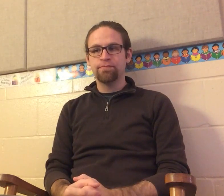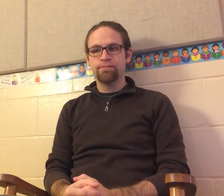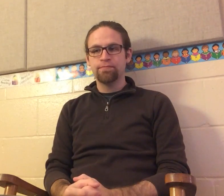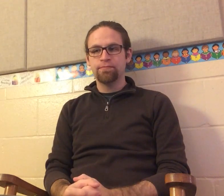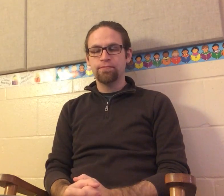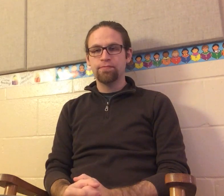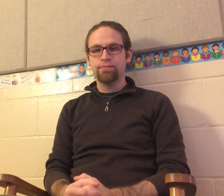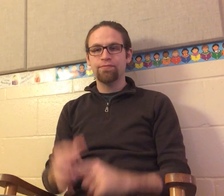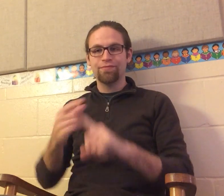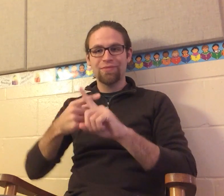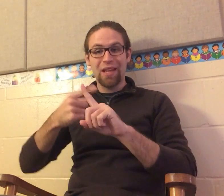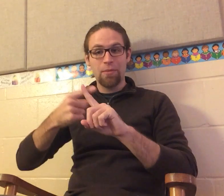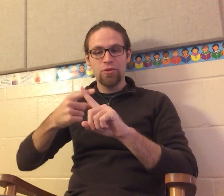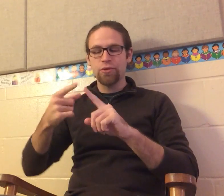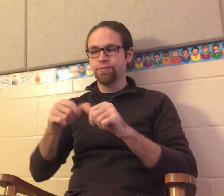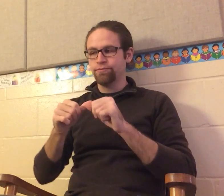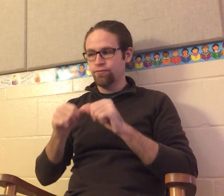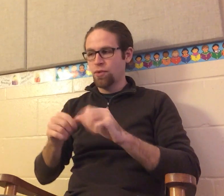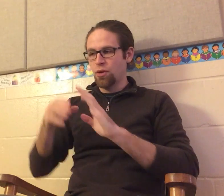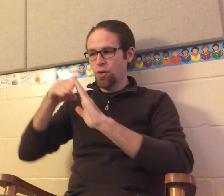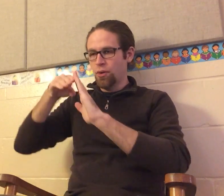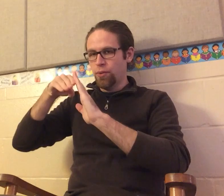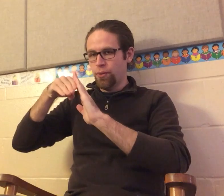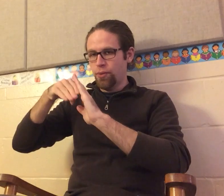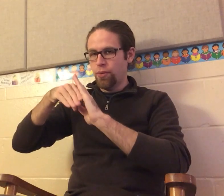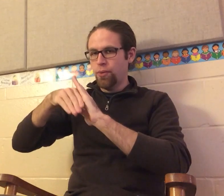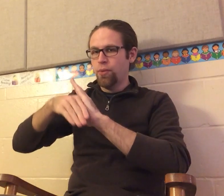The temperature continues to drop and the leaves of many trees change color.